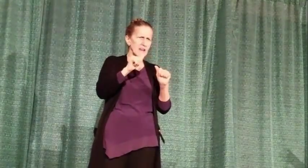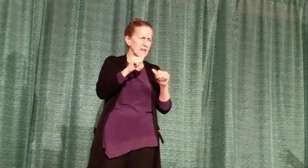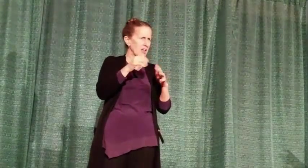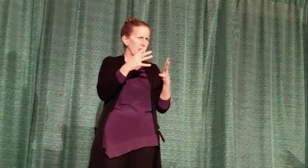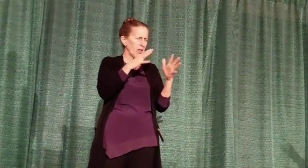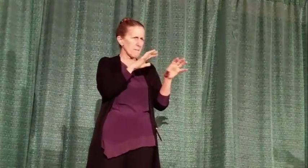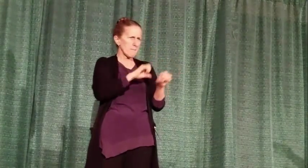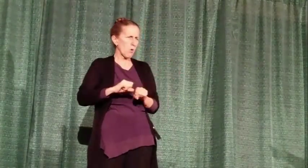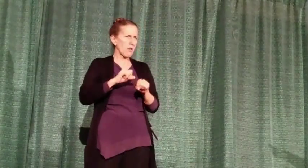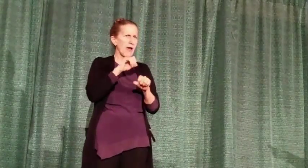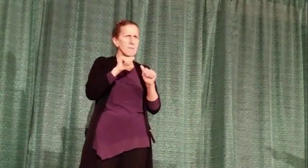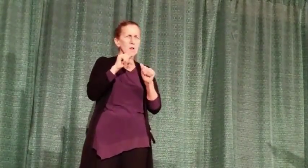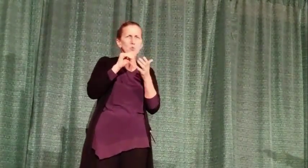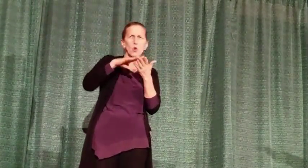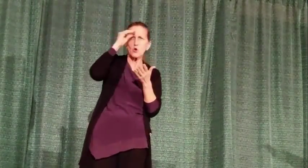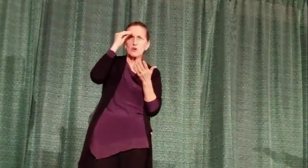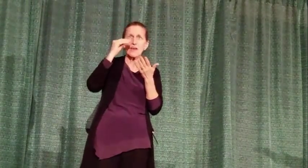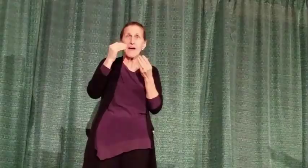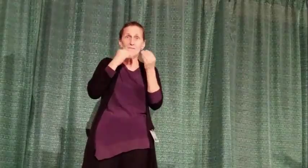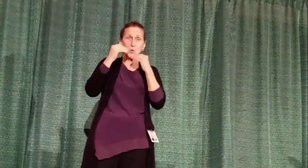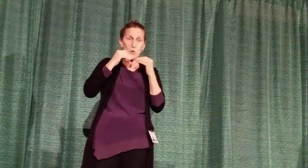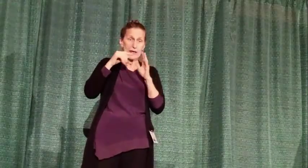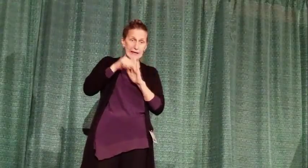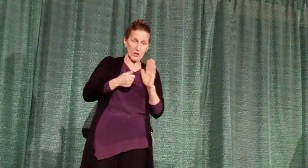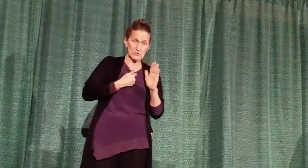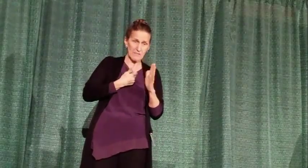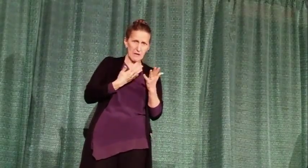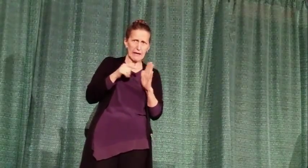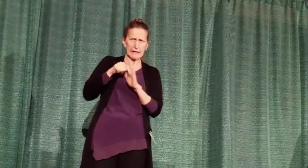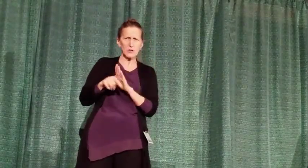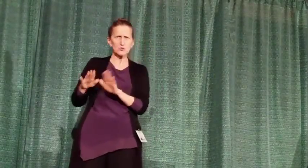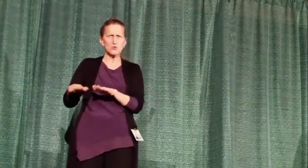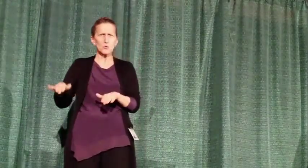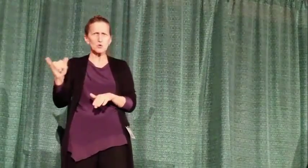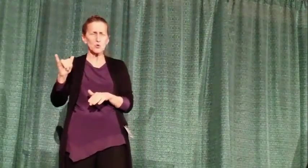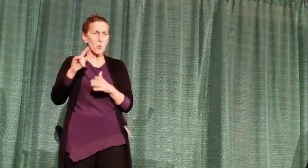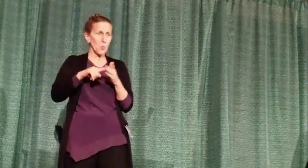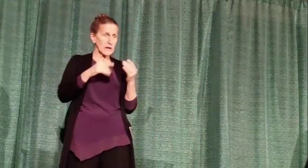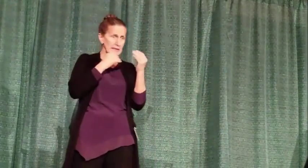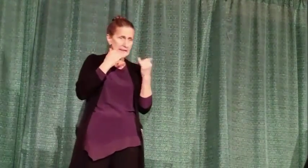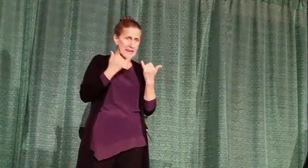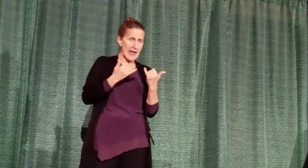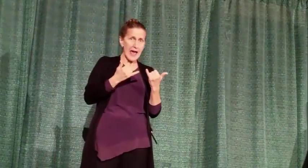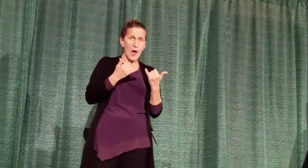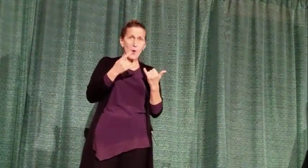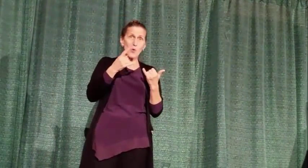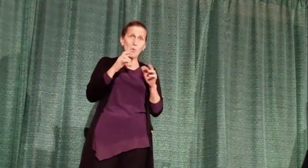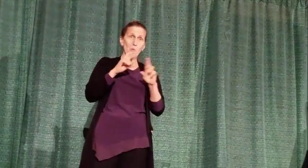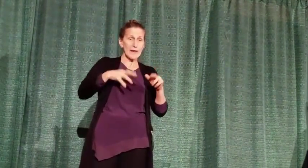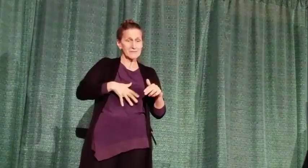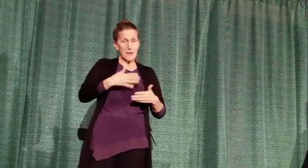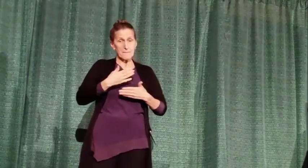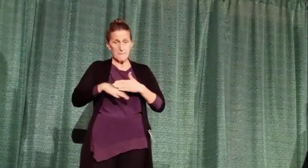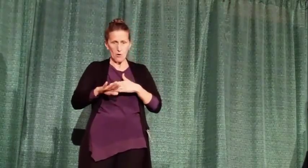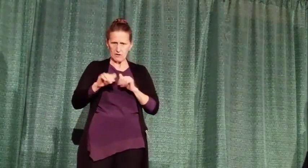American dream. The food that you eat doesn't just kill yourself, it kills your children. What you eat now when childbearing ages can affect